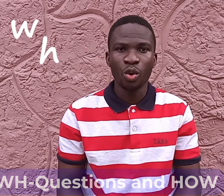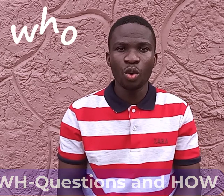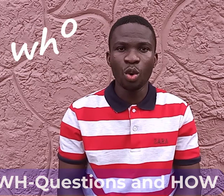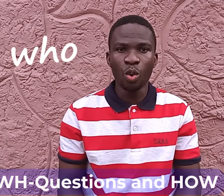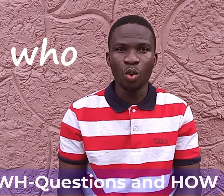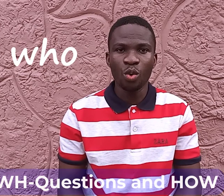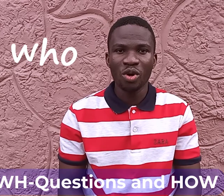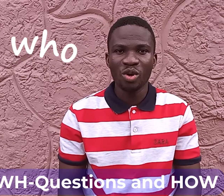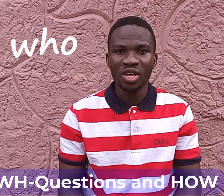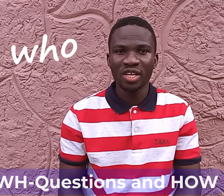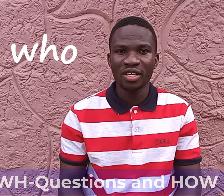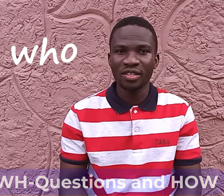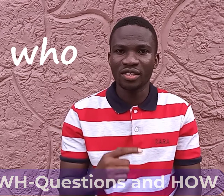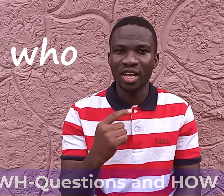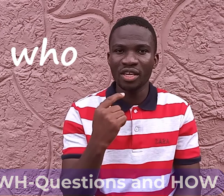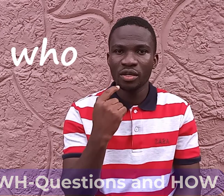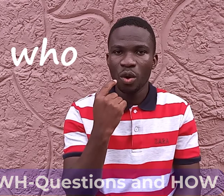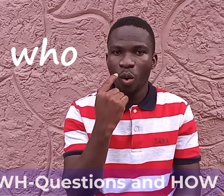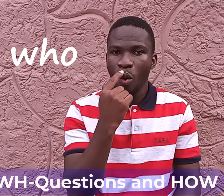Who? It's signed.